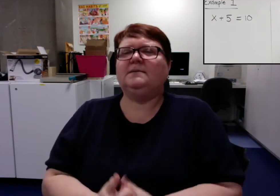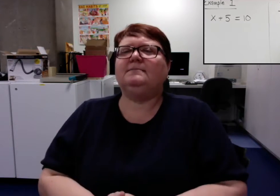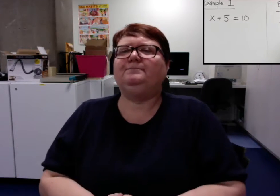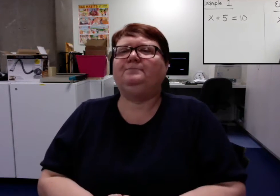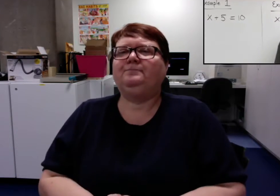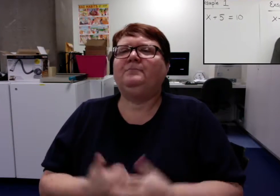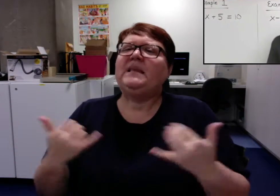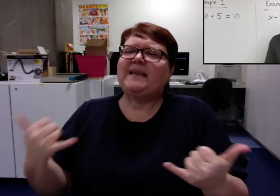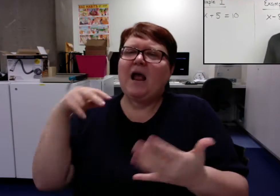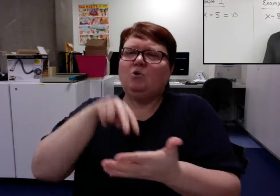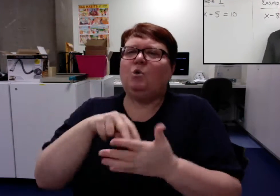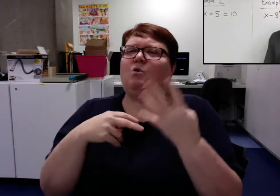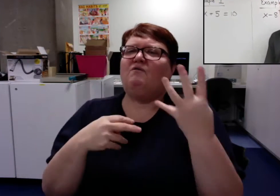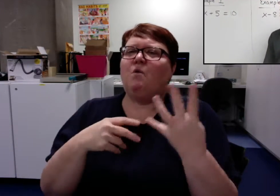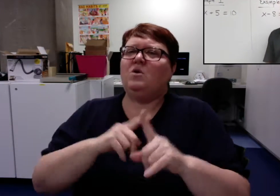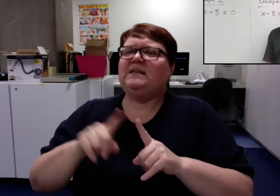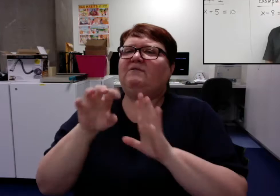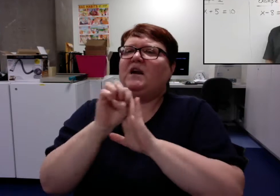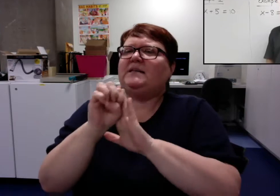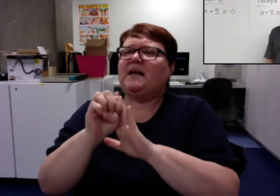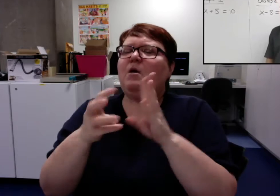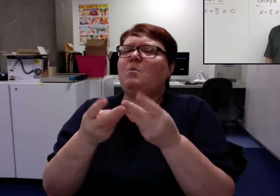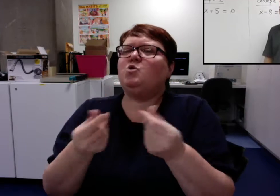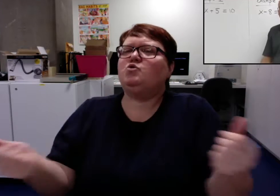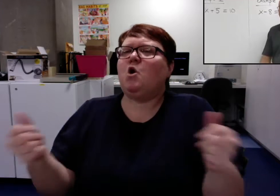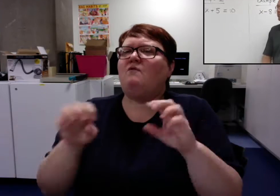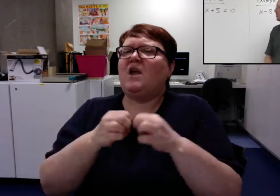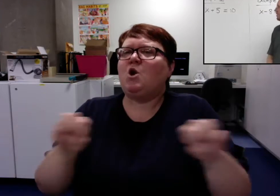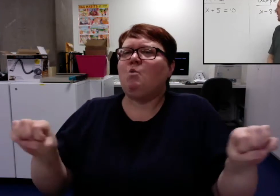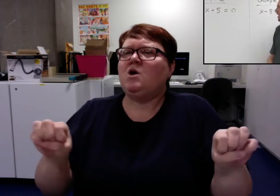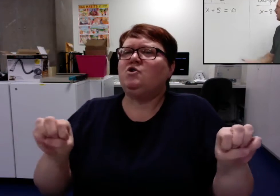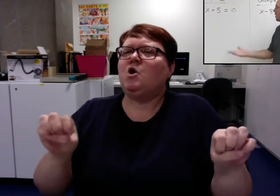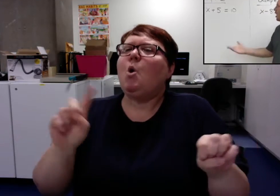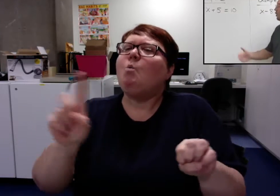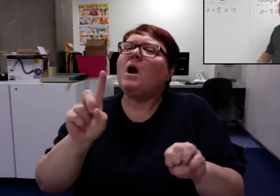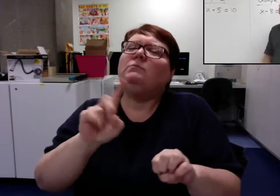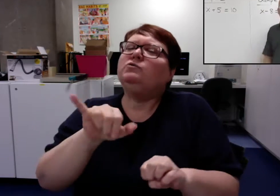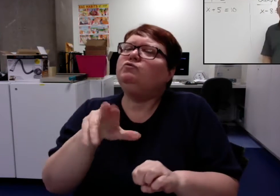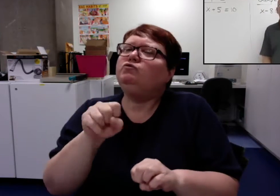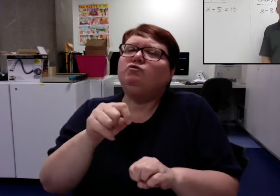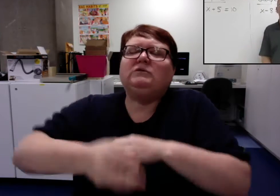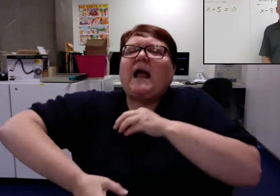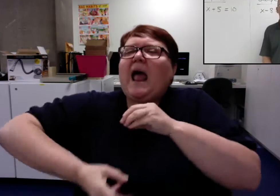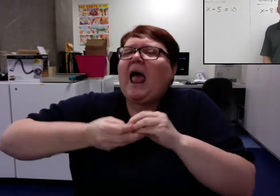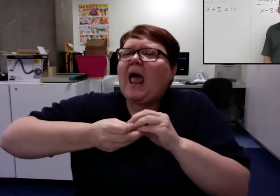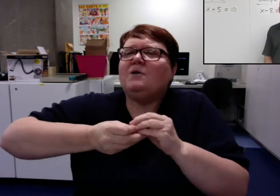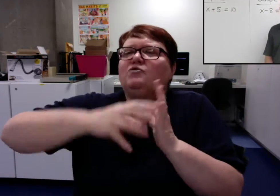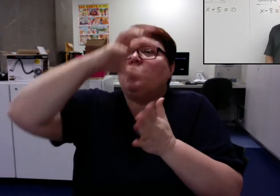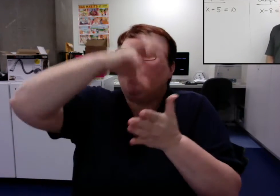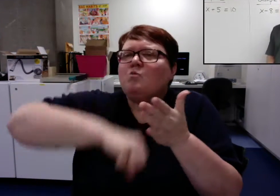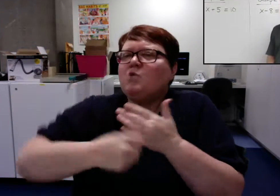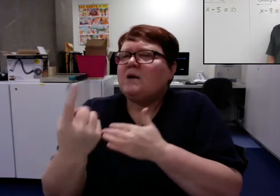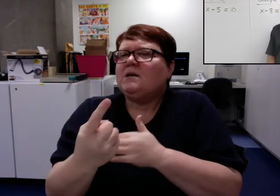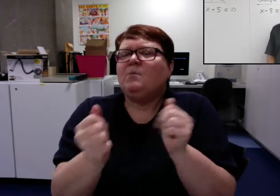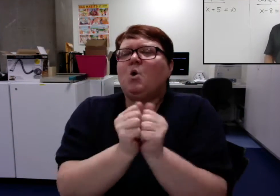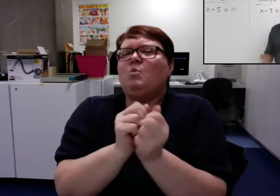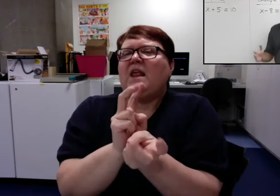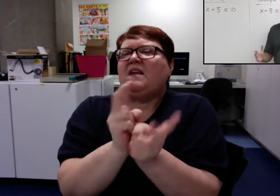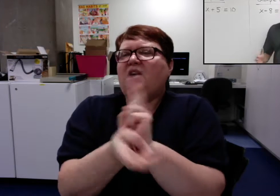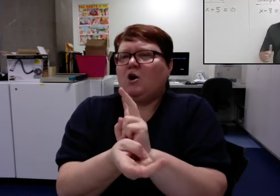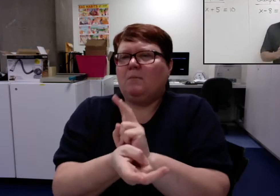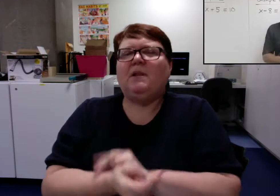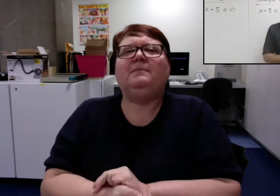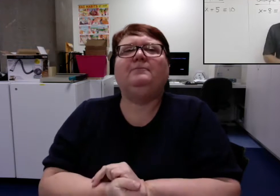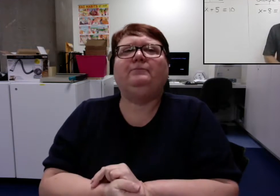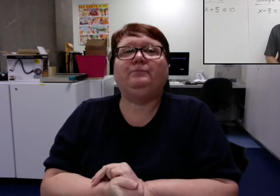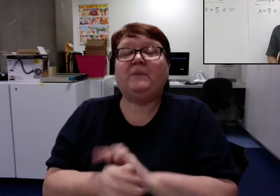Everybody can look at that equation and very simply identify that x would be 5. We all know that 5 plus 5 is equal to 10. But